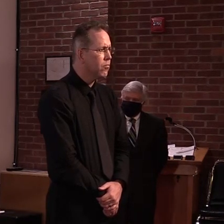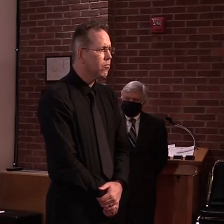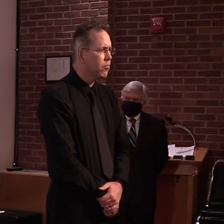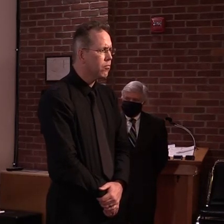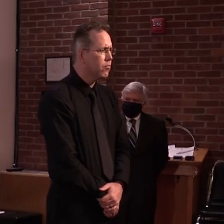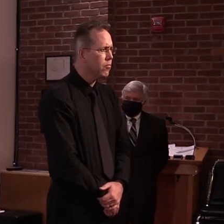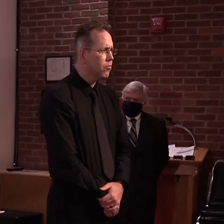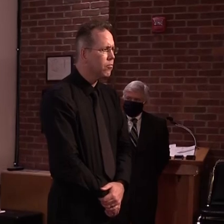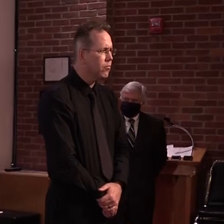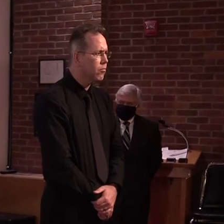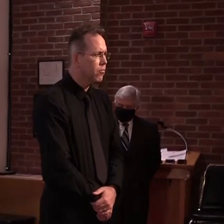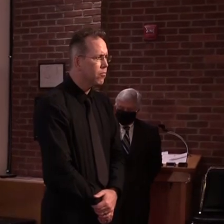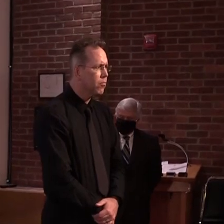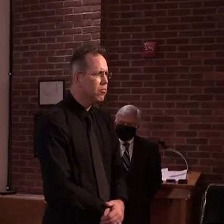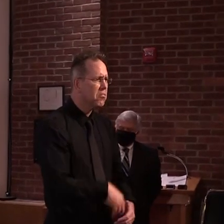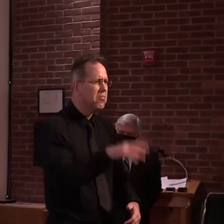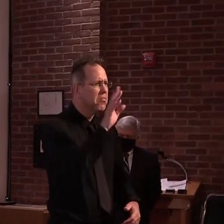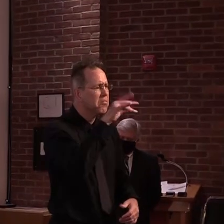serious measures?